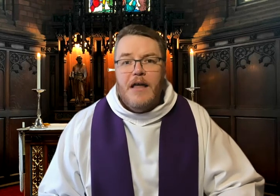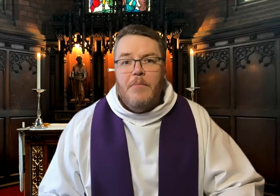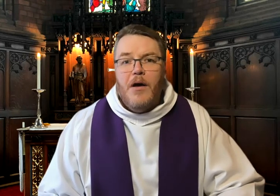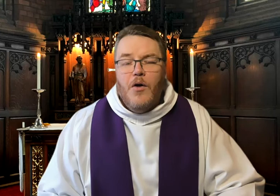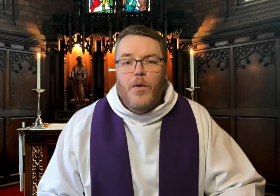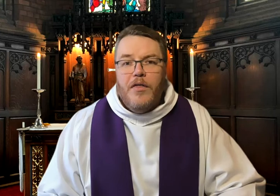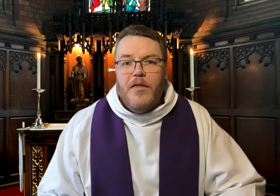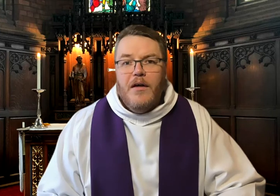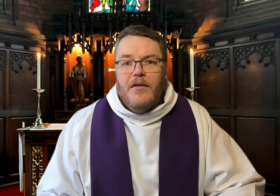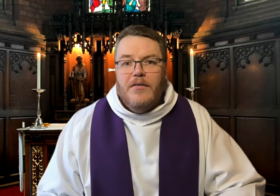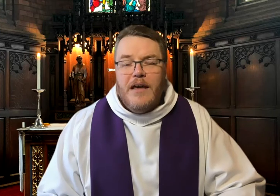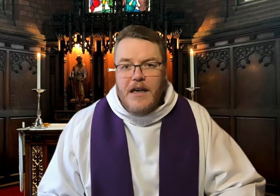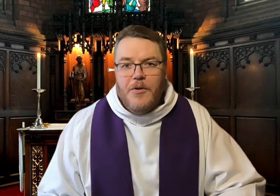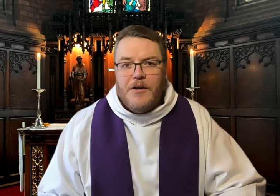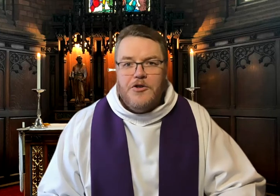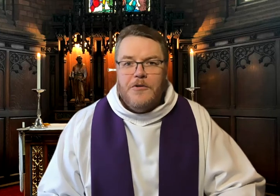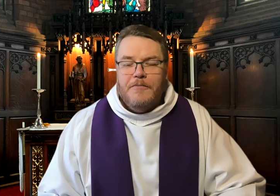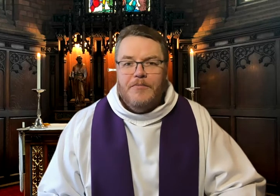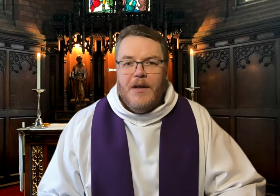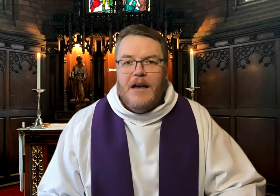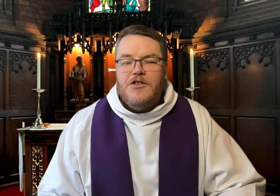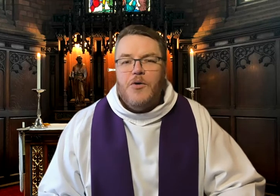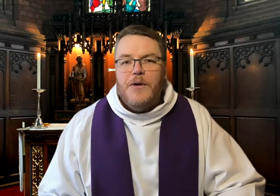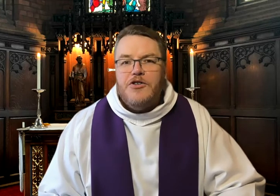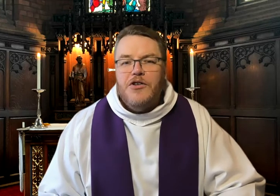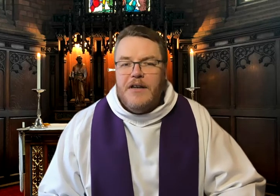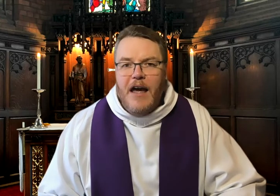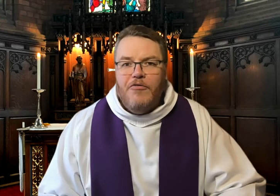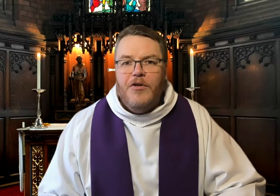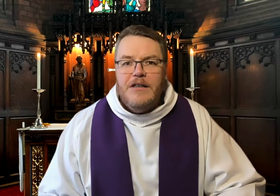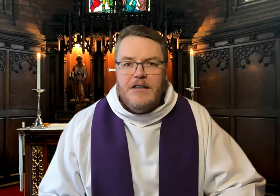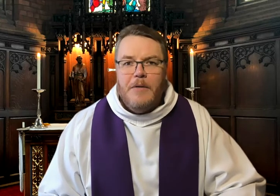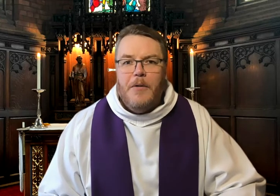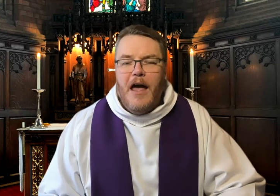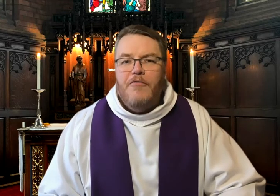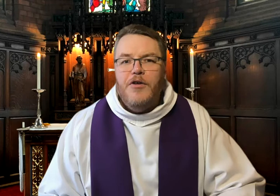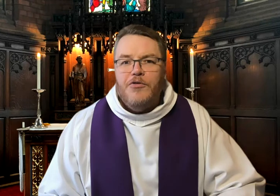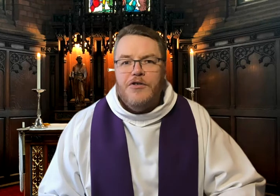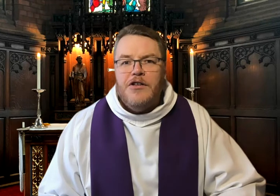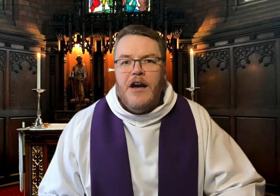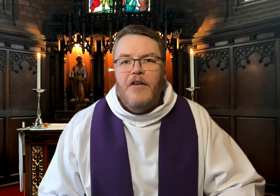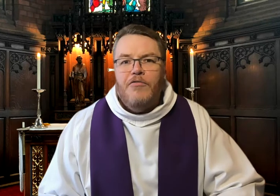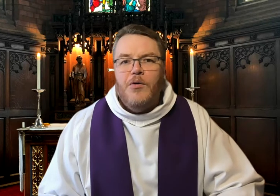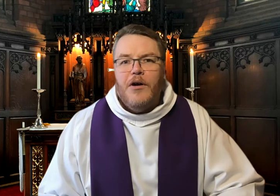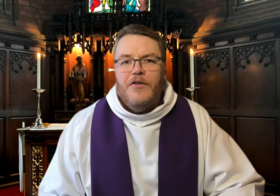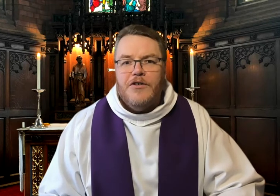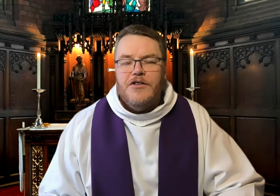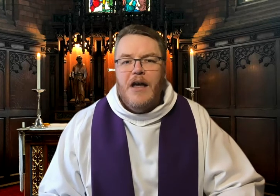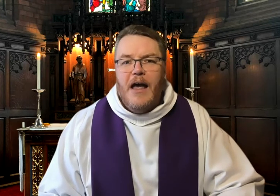them with the key question. And it's the question that every disciple, every Christian, every one of us